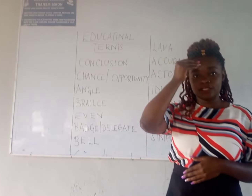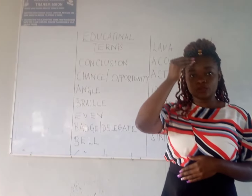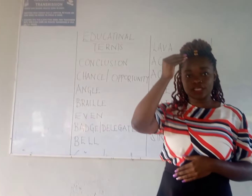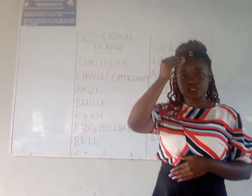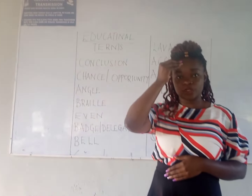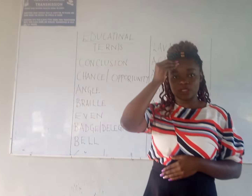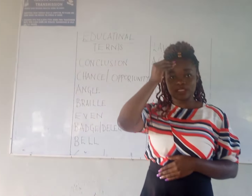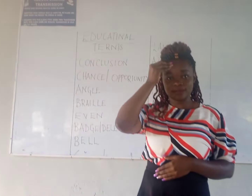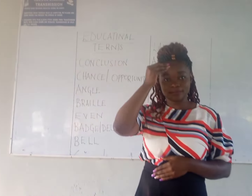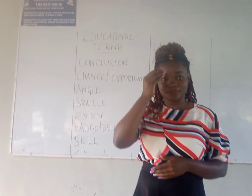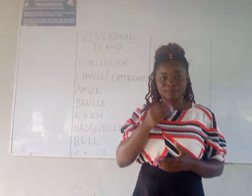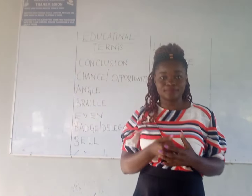Educational.